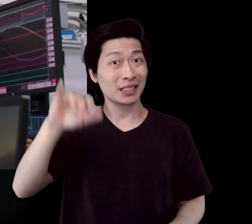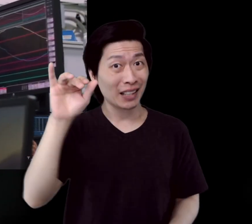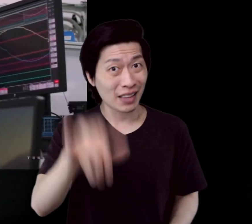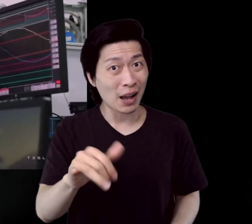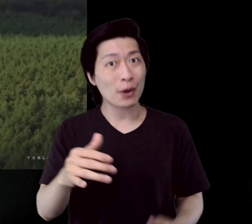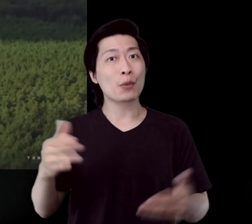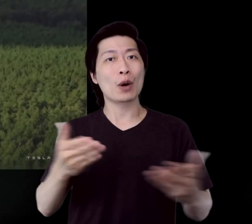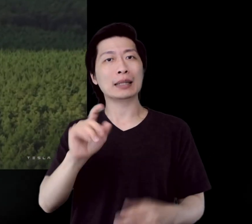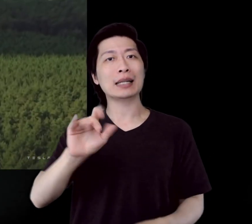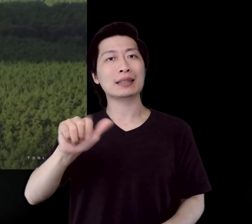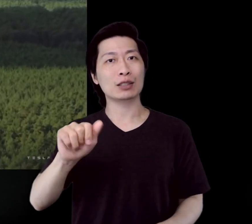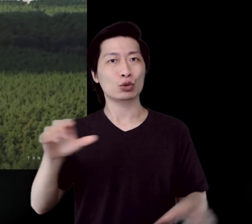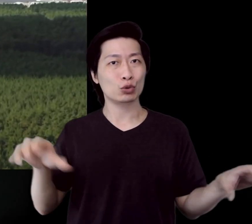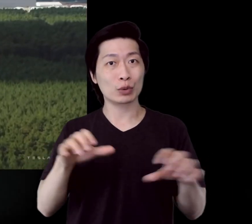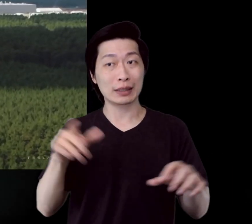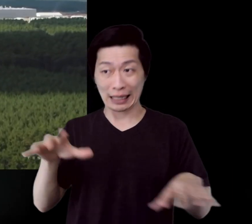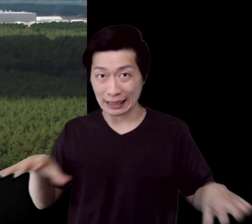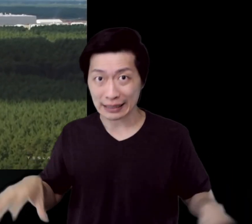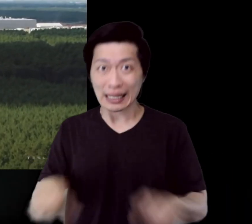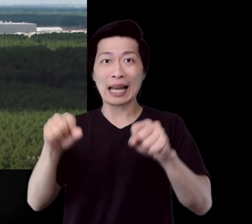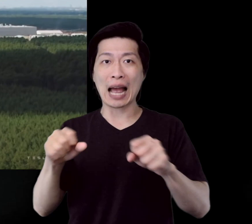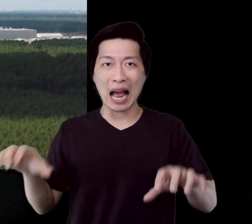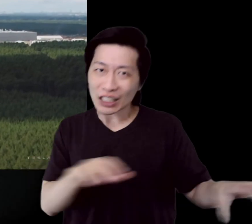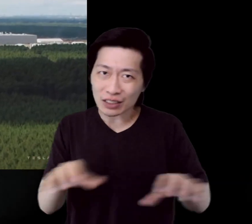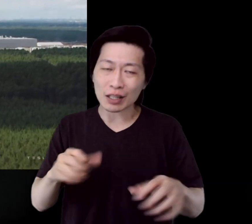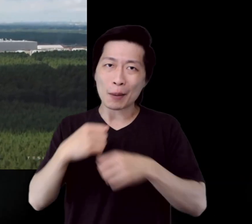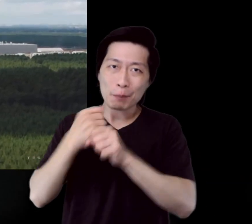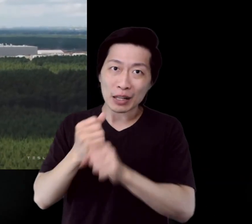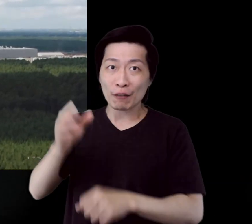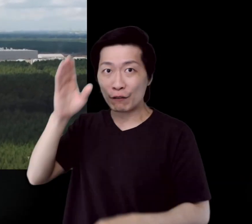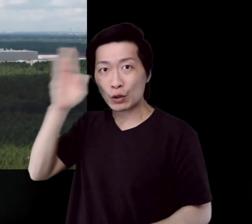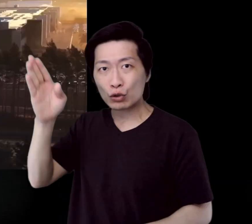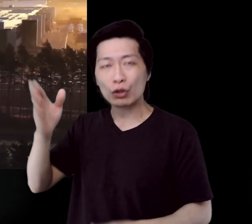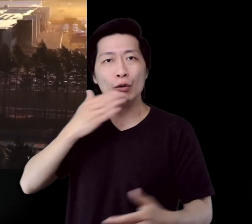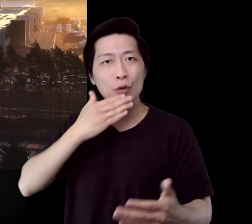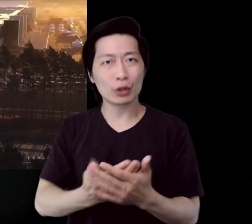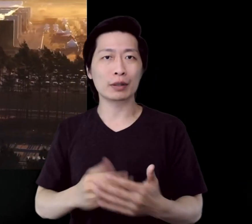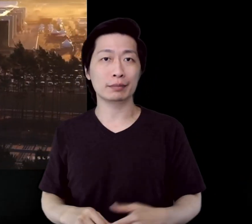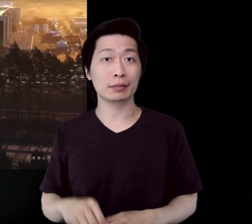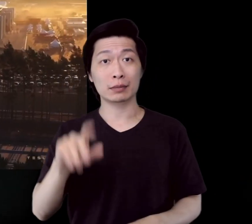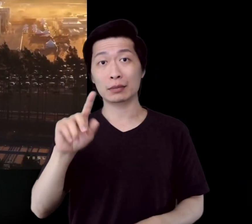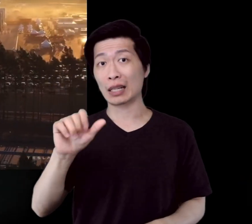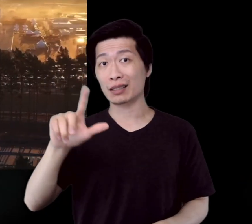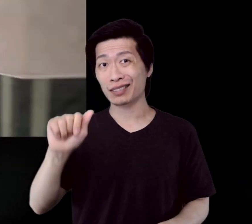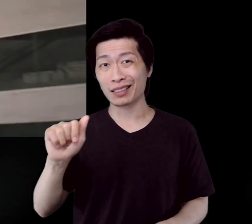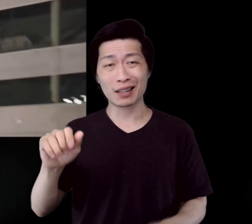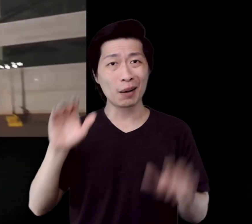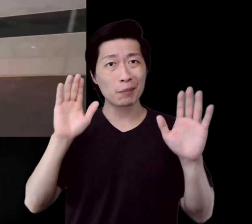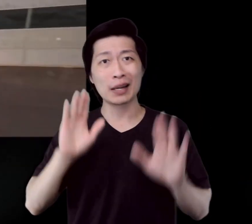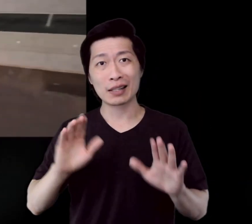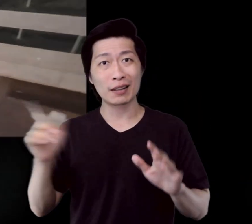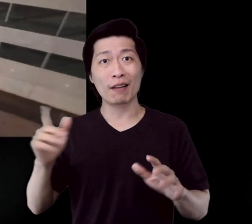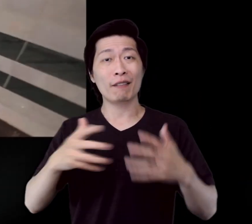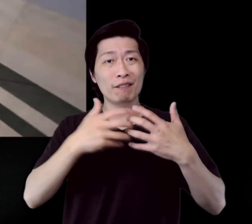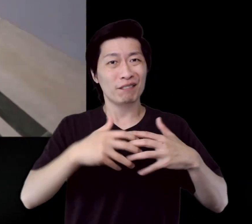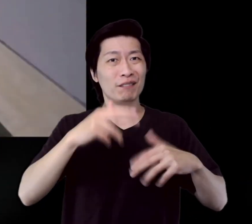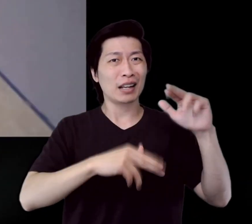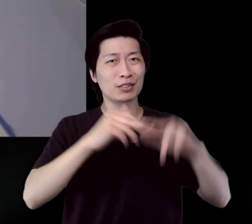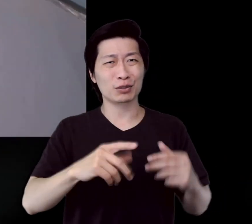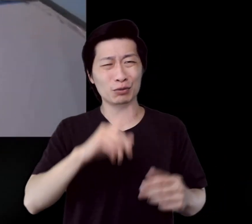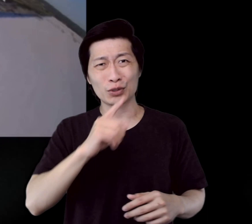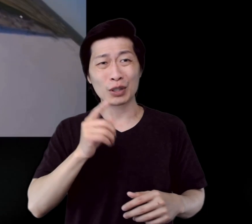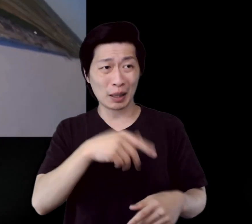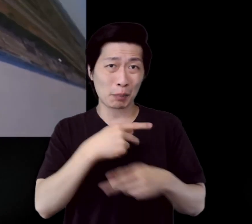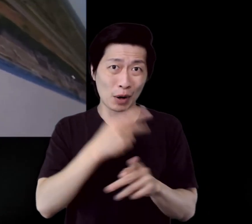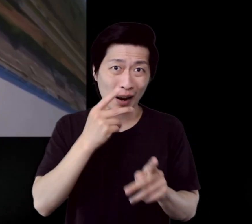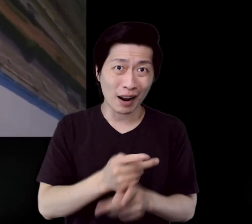that is what Tesla is doing. Taking action to make the future good. And Tesla's amazing